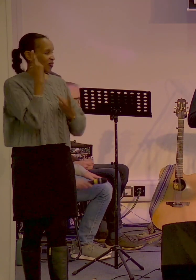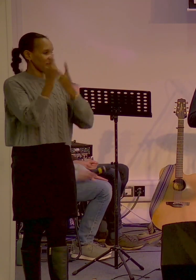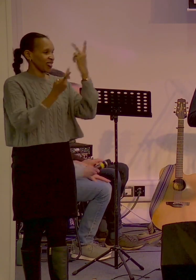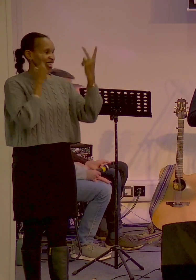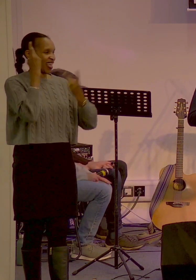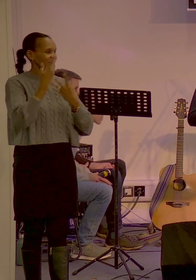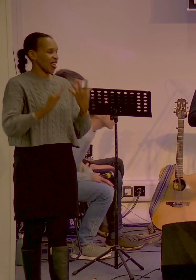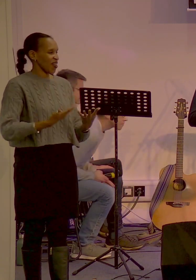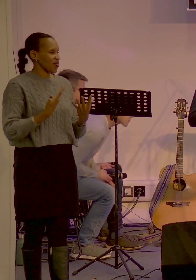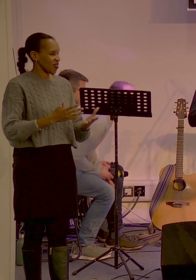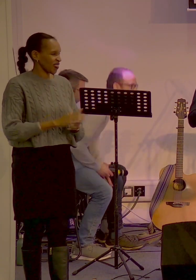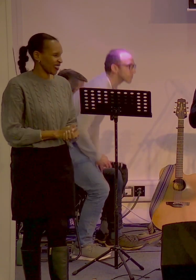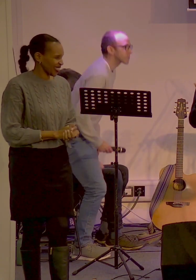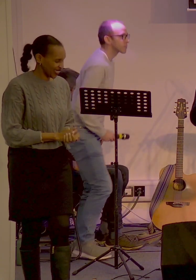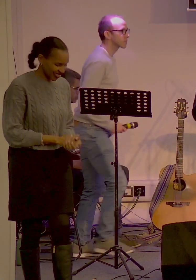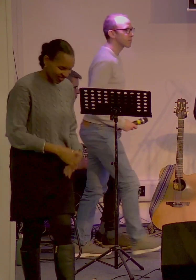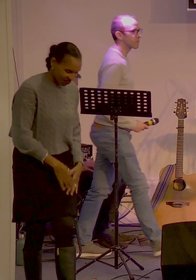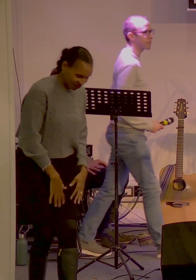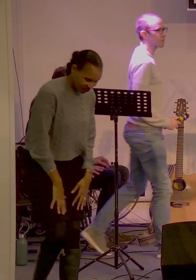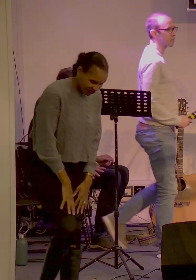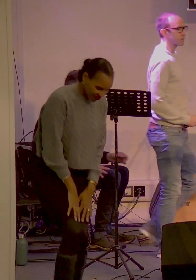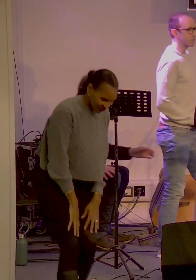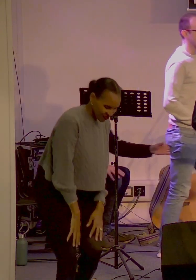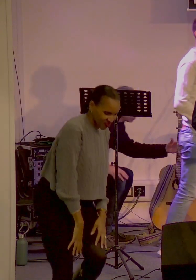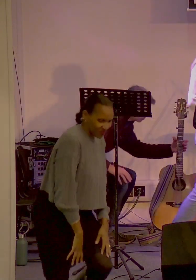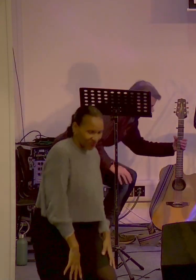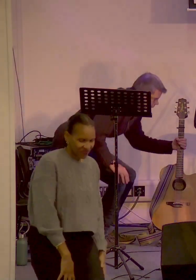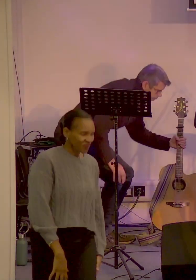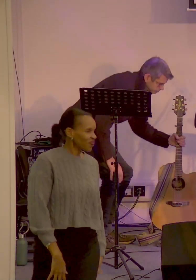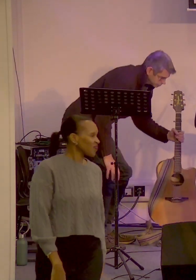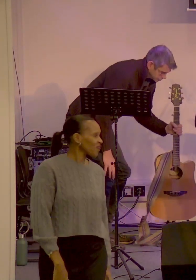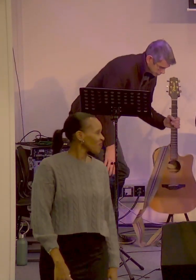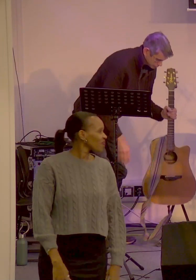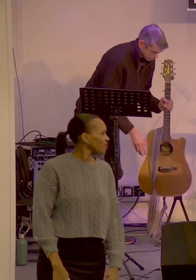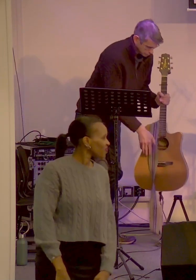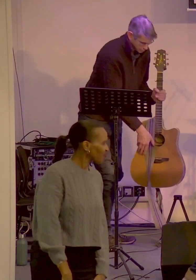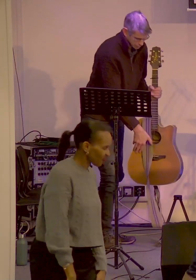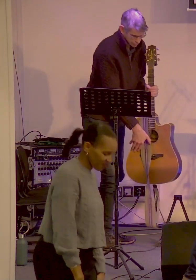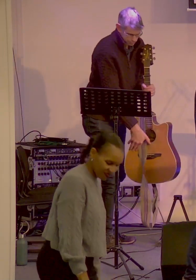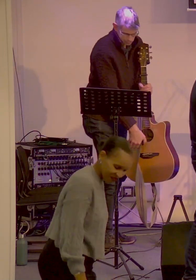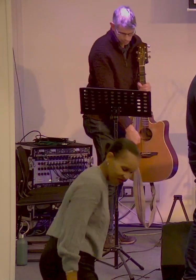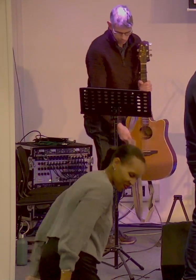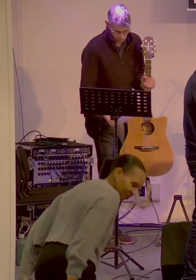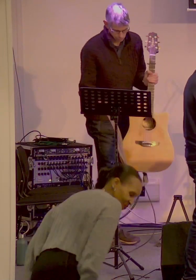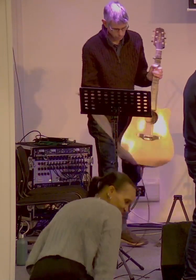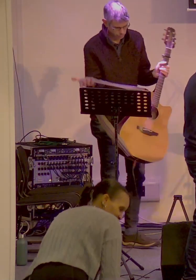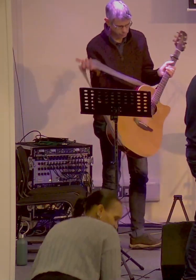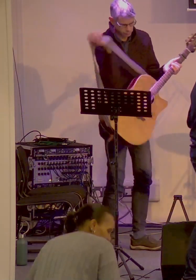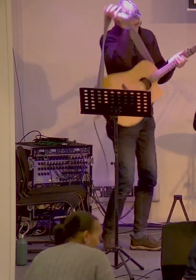worship. And then Alison's going to come and read today's passage for us.